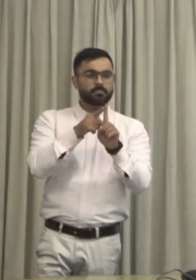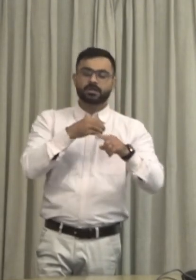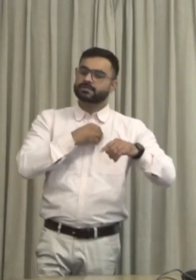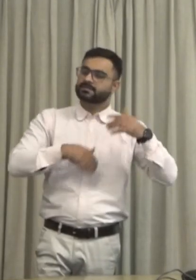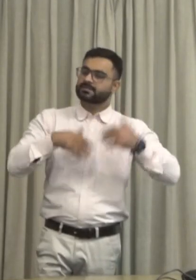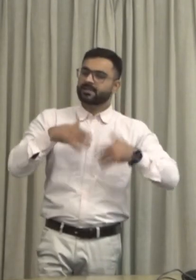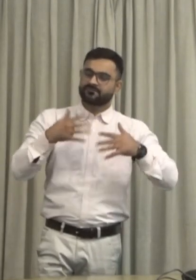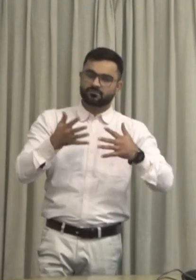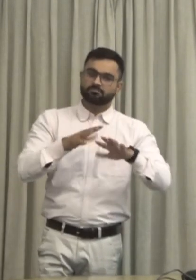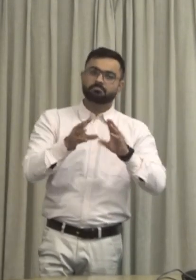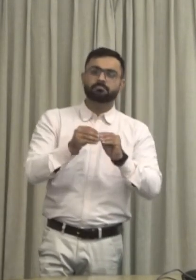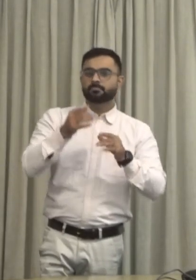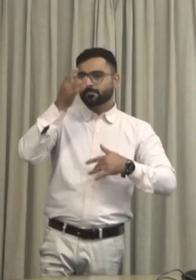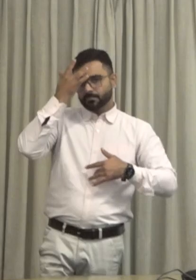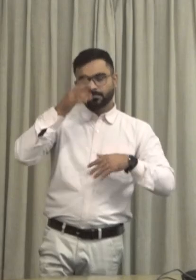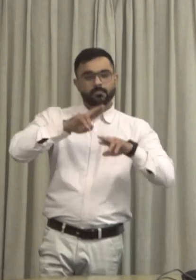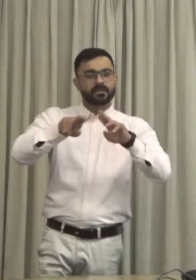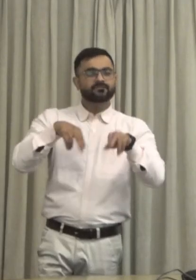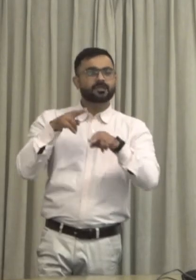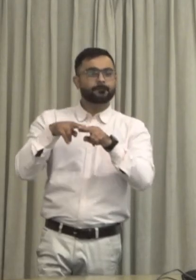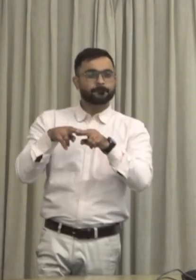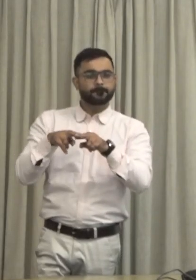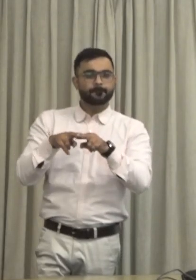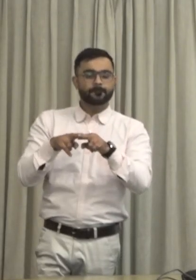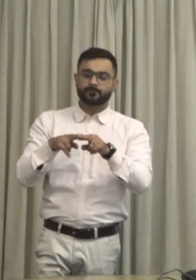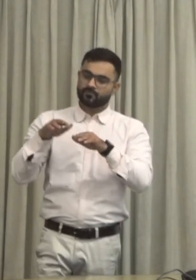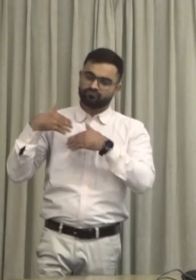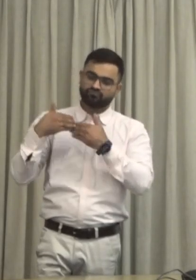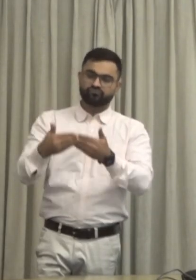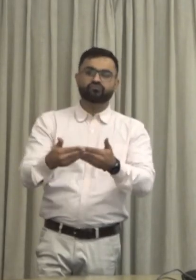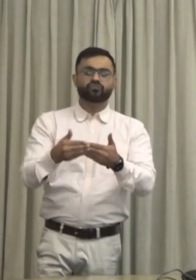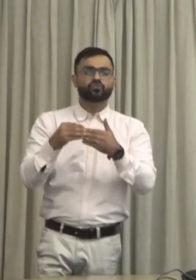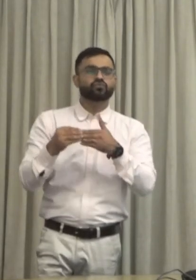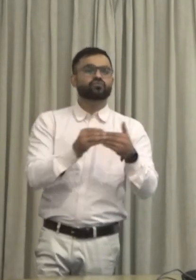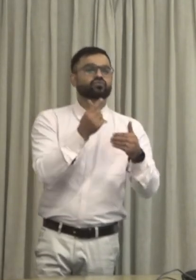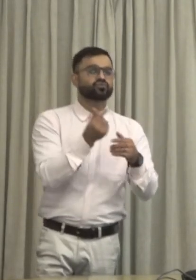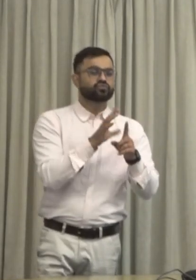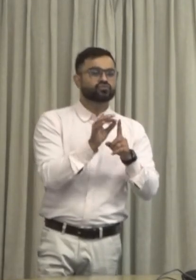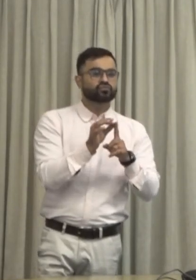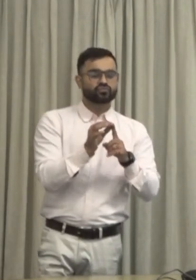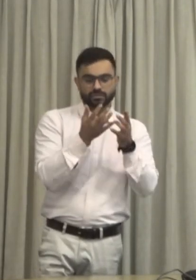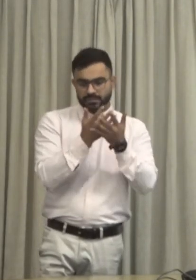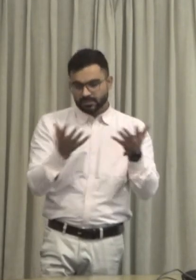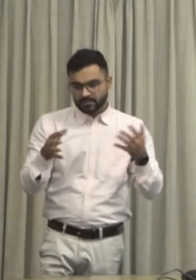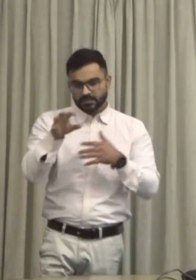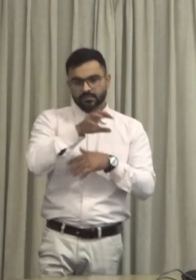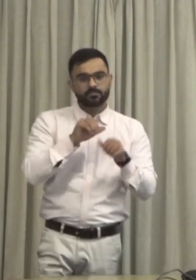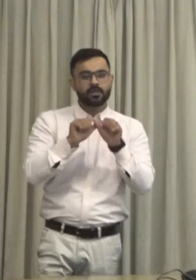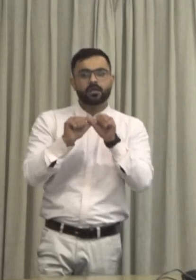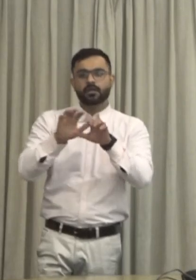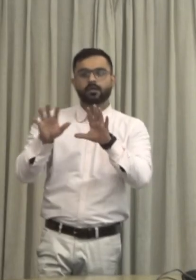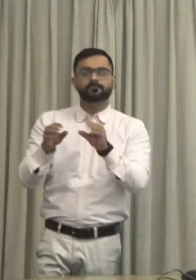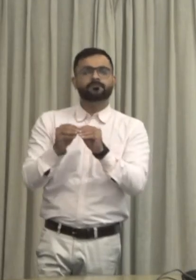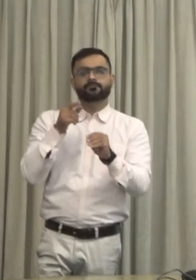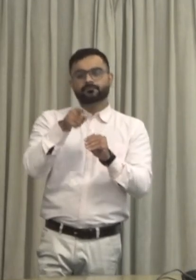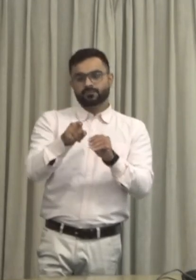suffering for the patient and the family. Now, just prolongation through using state resources is not the answer at all. And